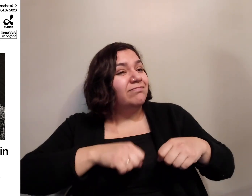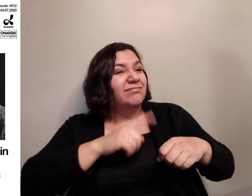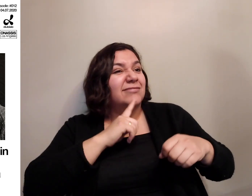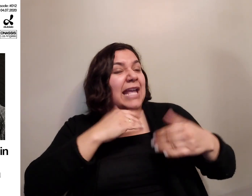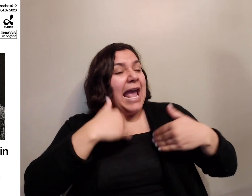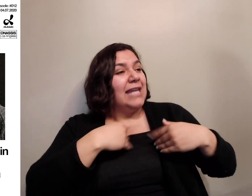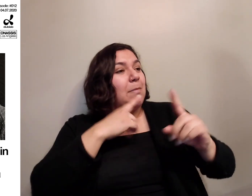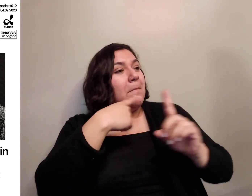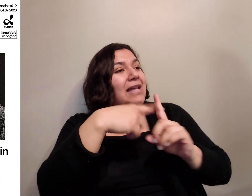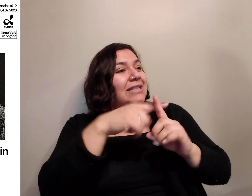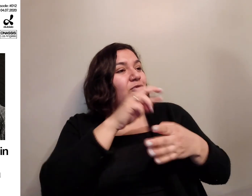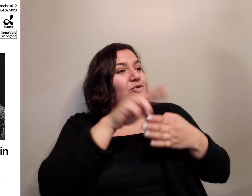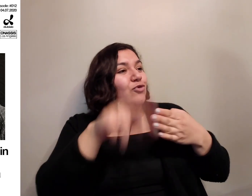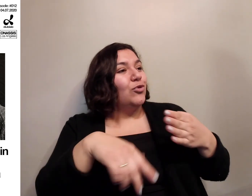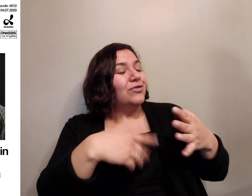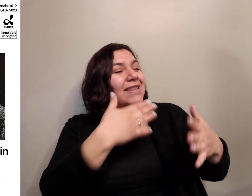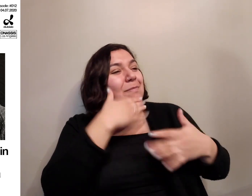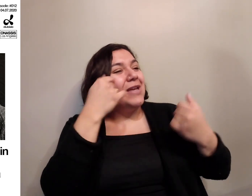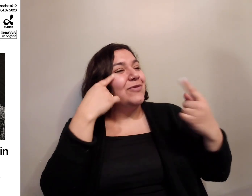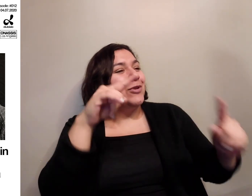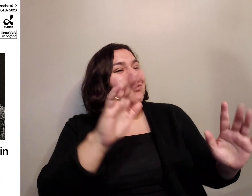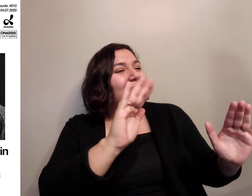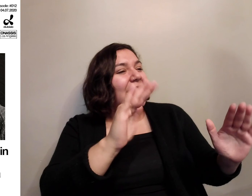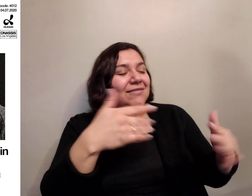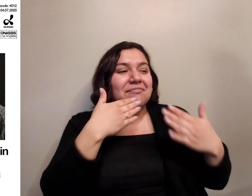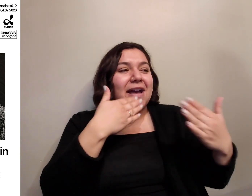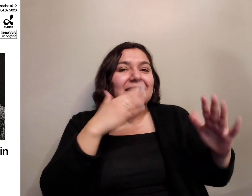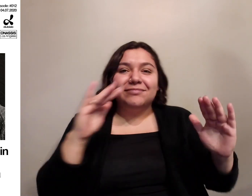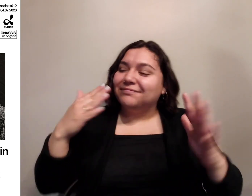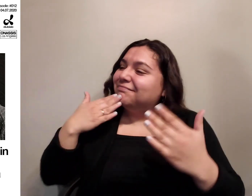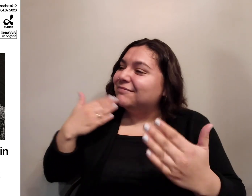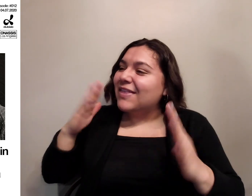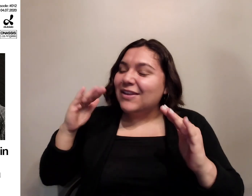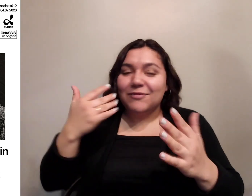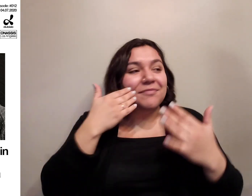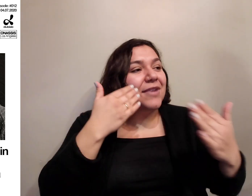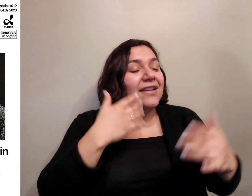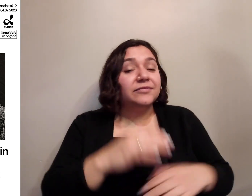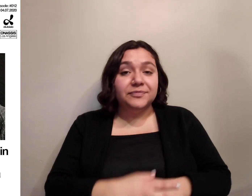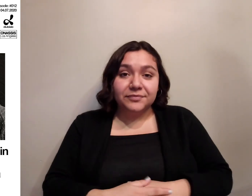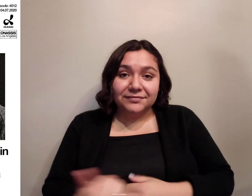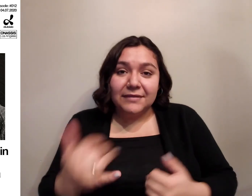positive results. All the best to you. Thank you. Bye-bye. Bye.